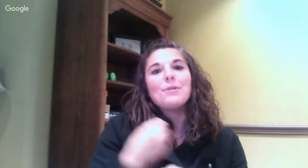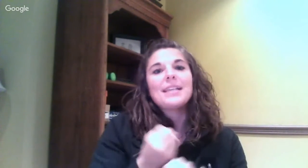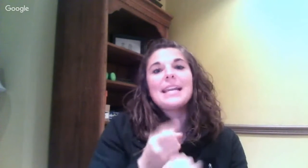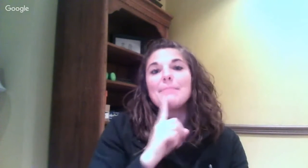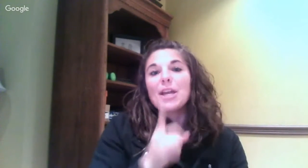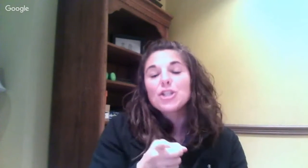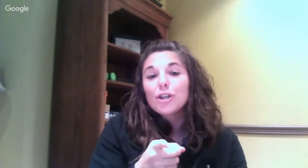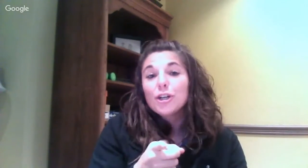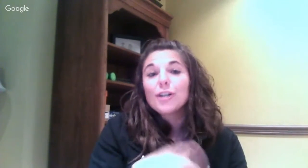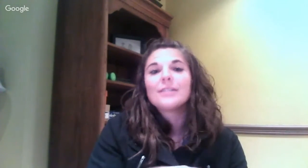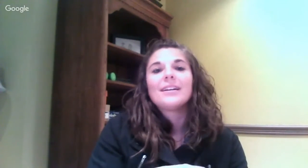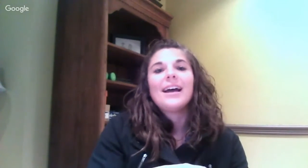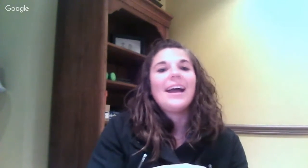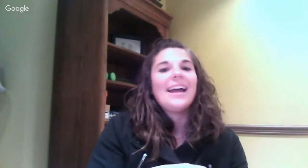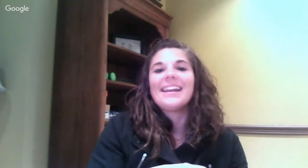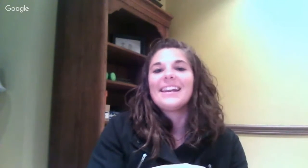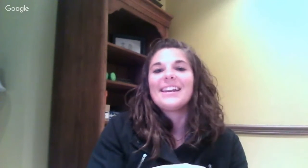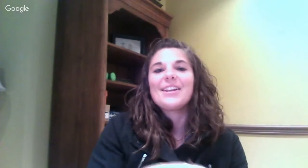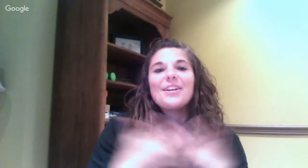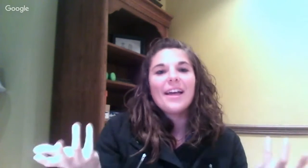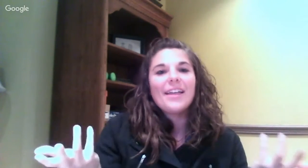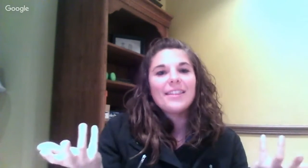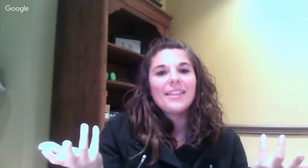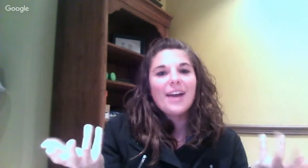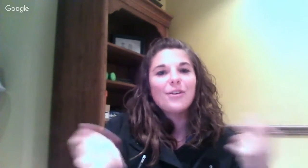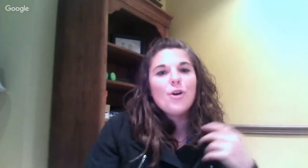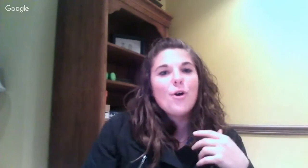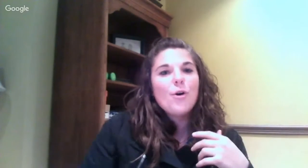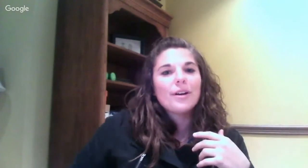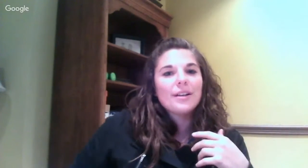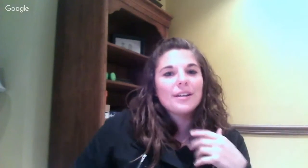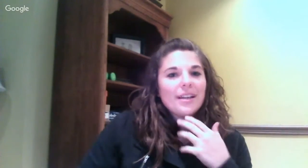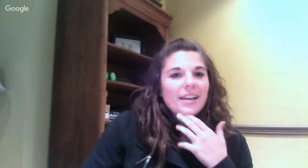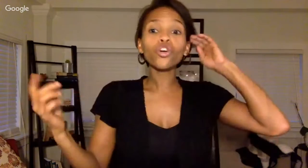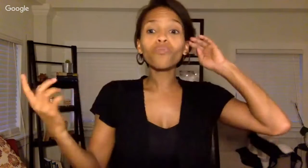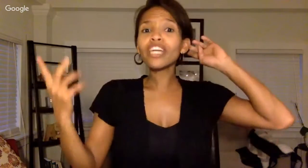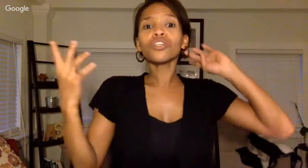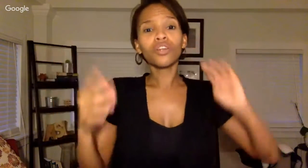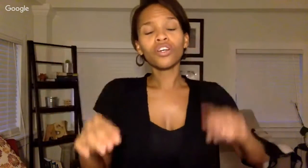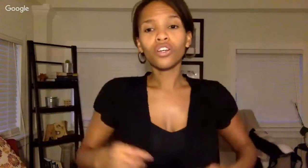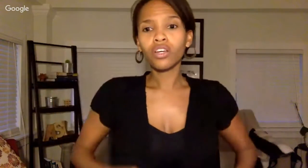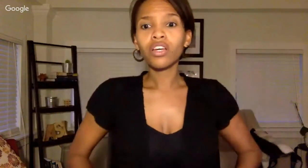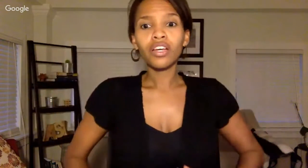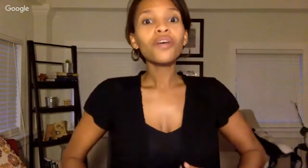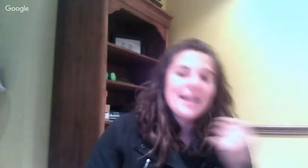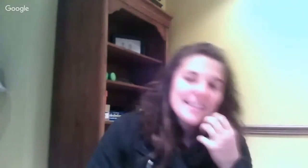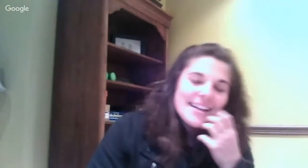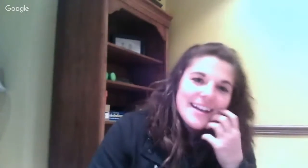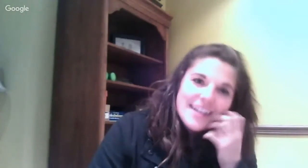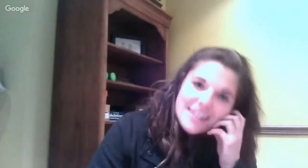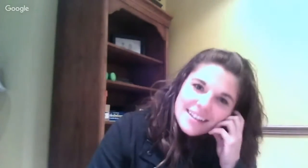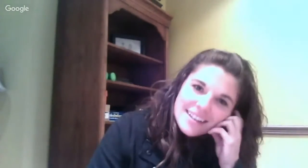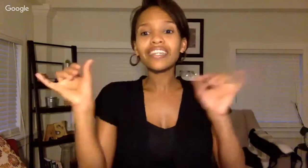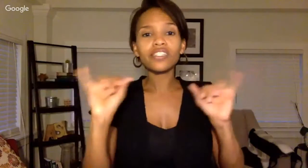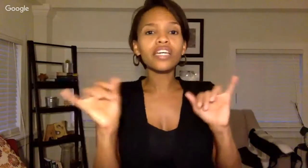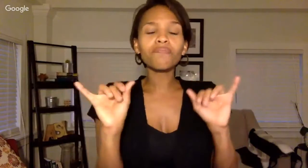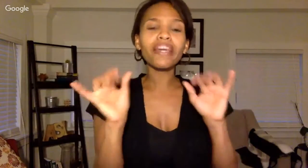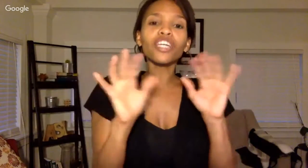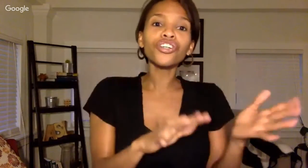signing make sure, and I don't know. Yeah, so that kind of seems like the same idea. Yeah, it is. Make sure is